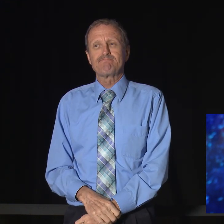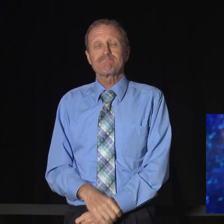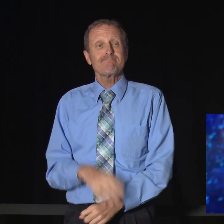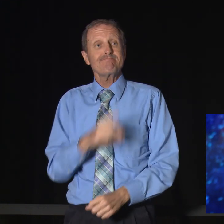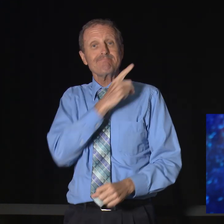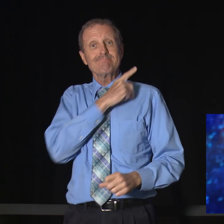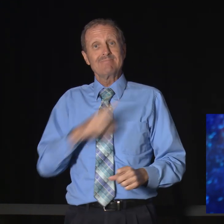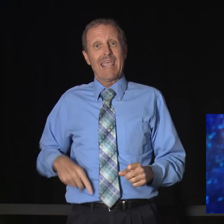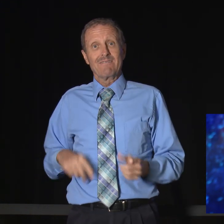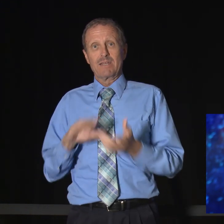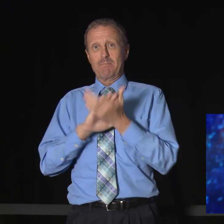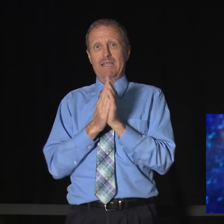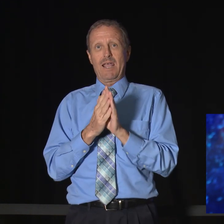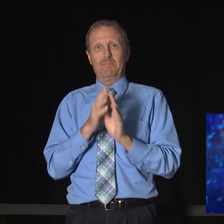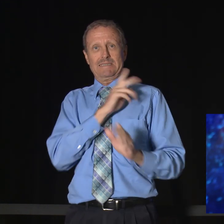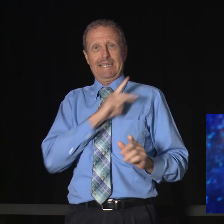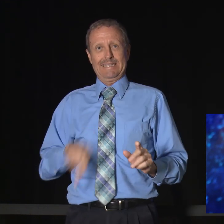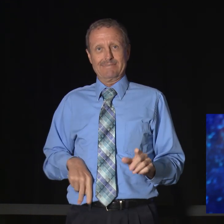David becomes king.